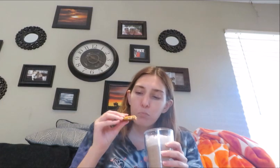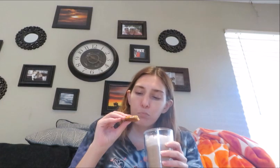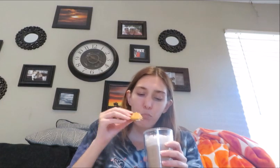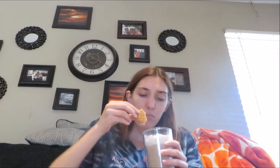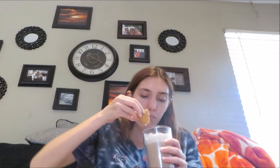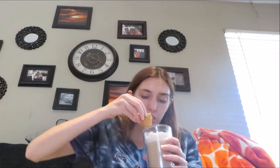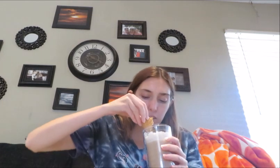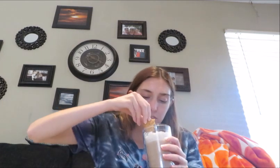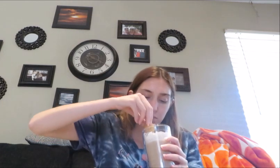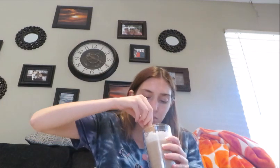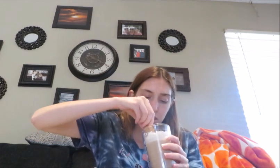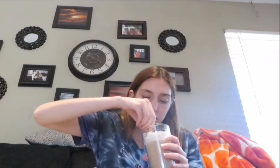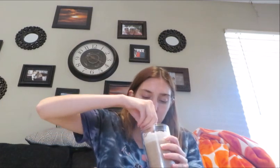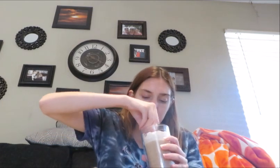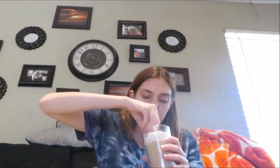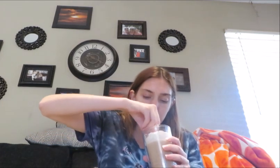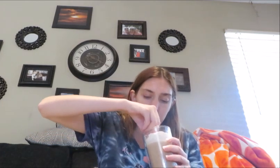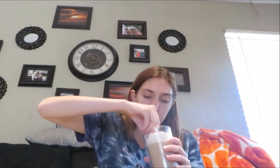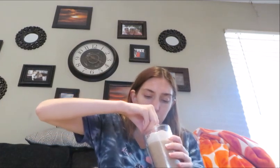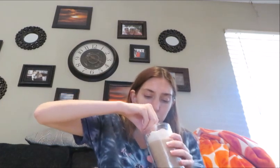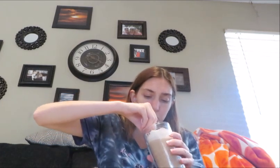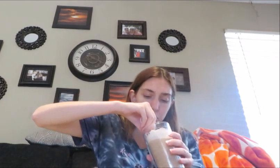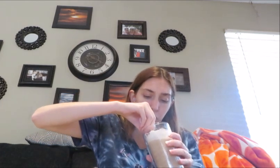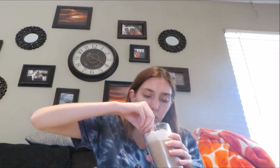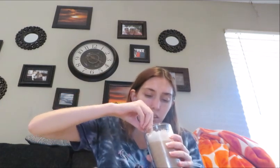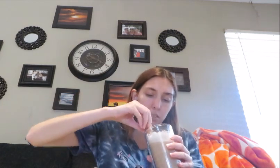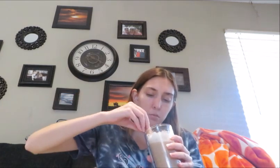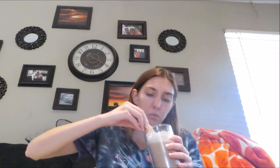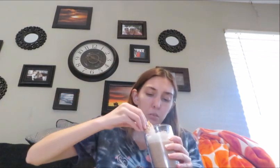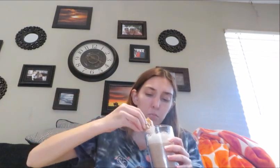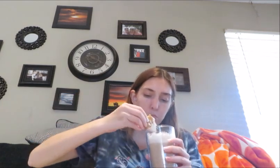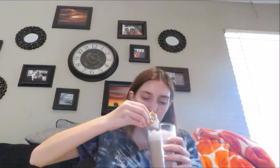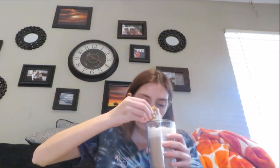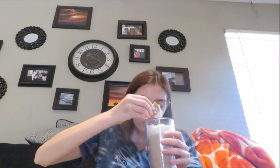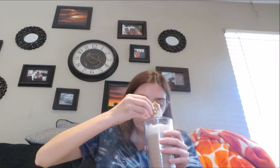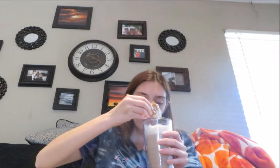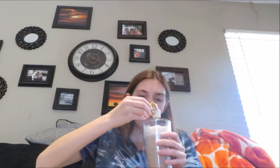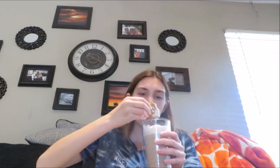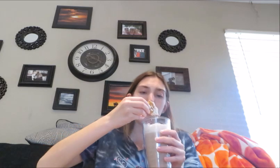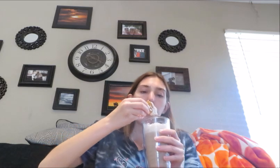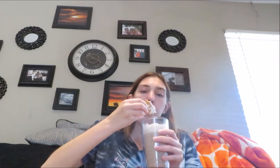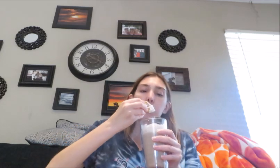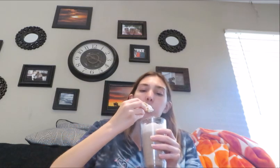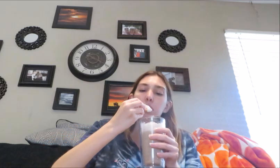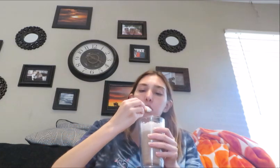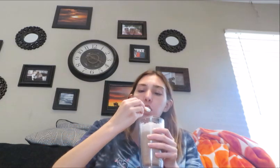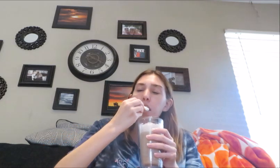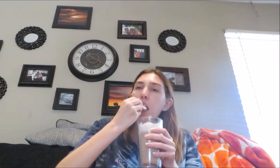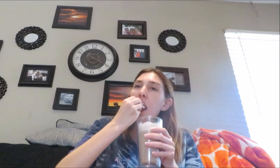I'm confused. Hold on. I'm trying to get the chai.